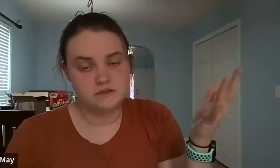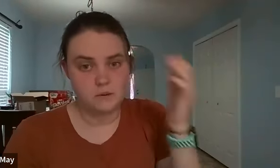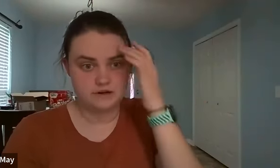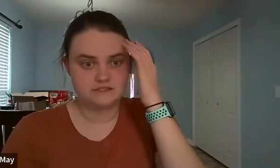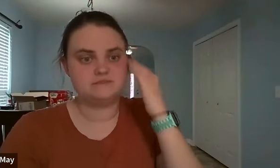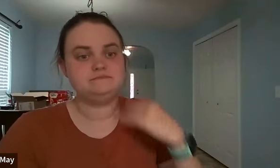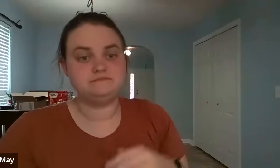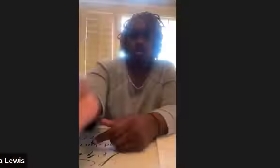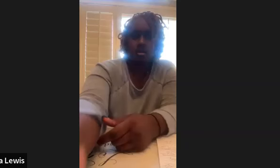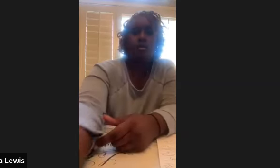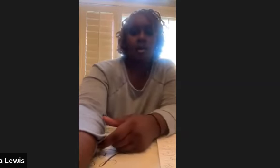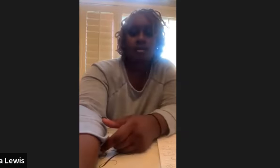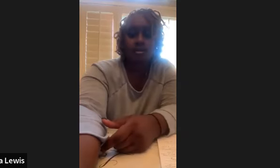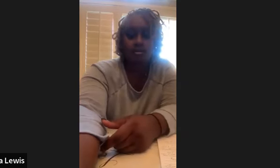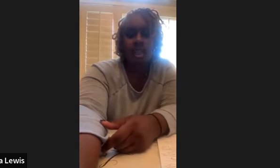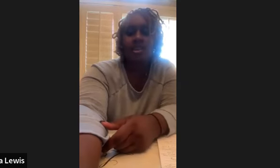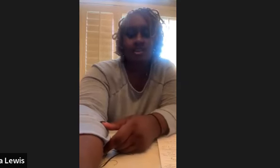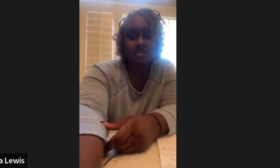way works. Okay. Thank you.